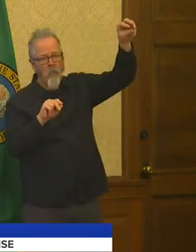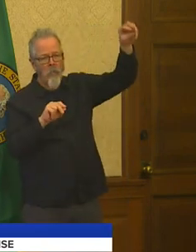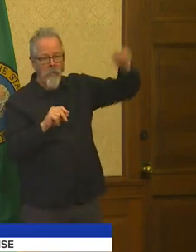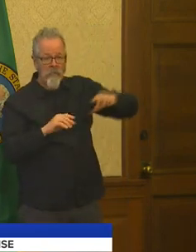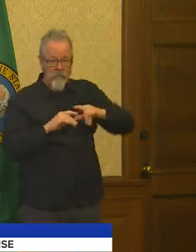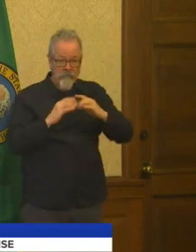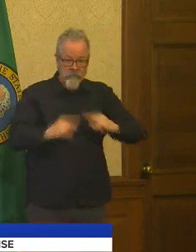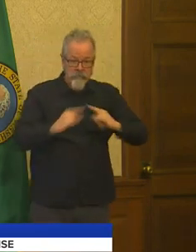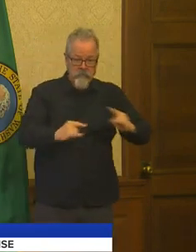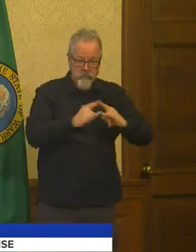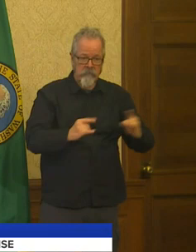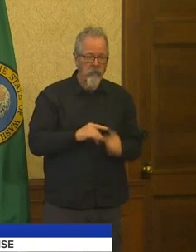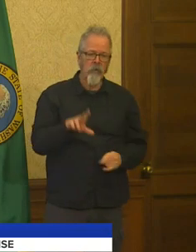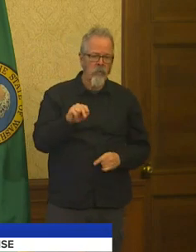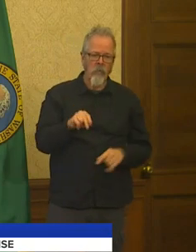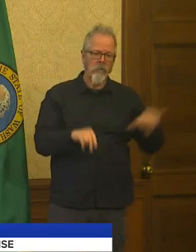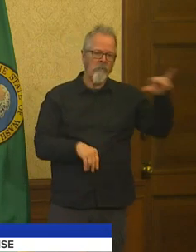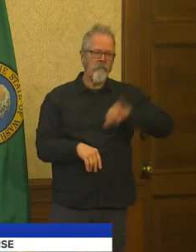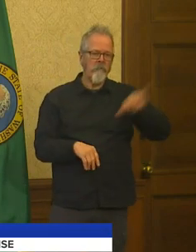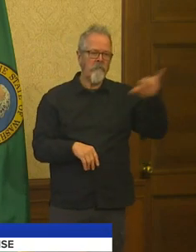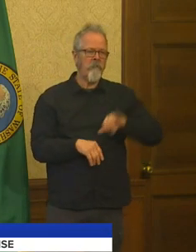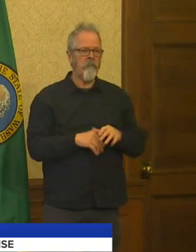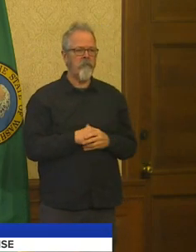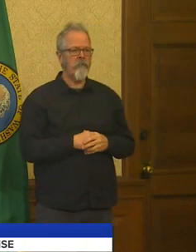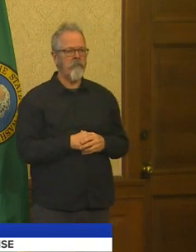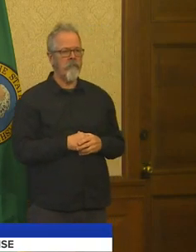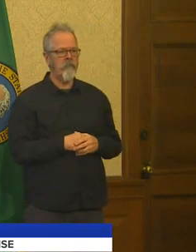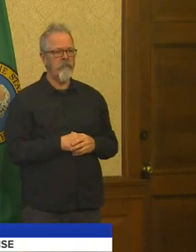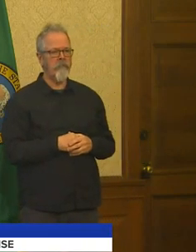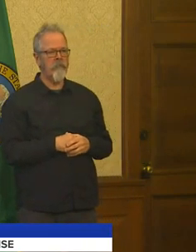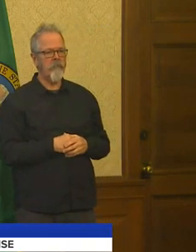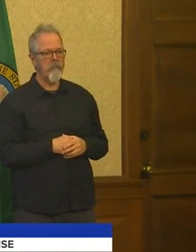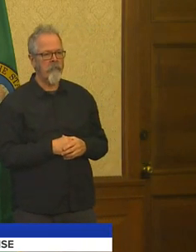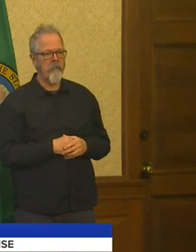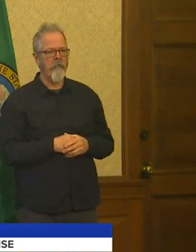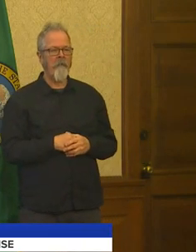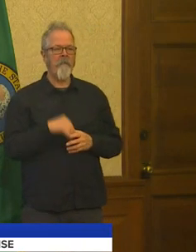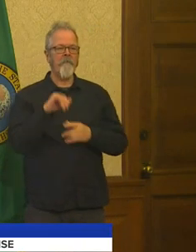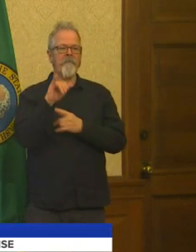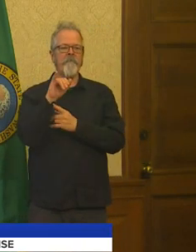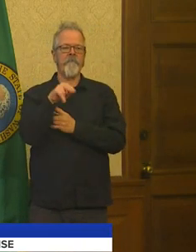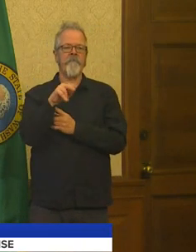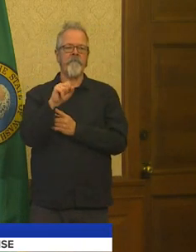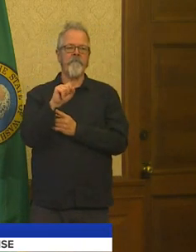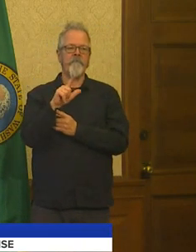Have you about this issue? This is Commissioner of Public Lands.